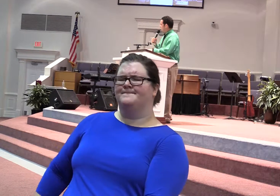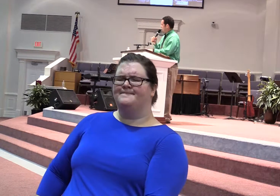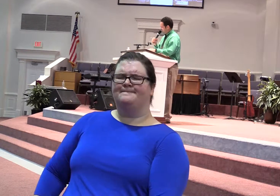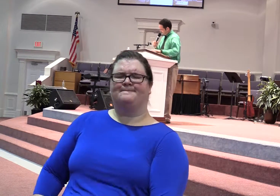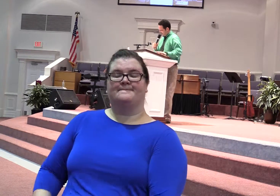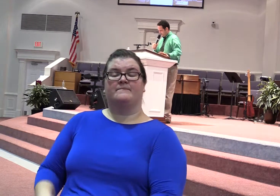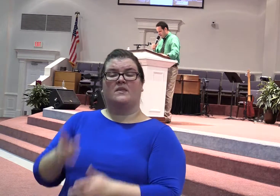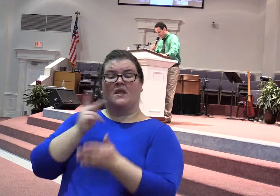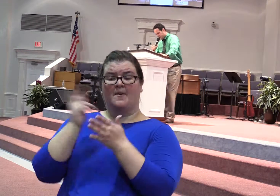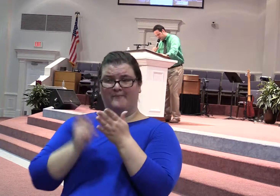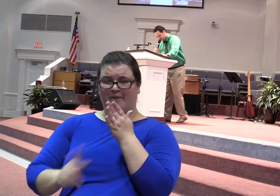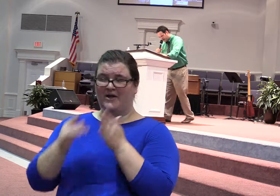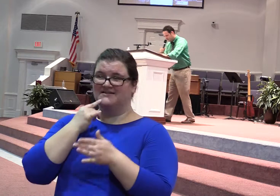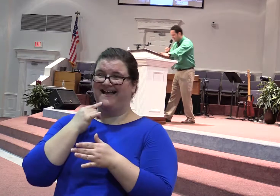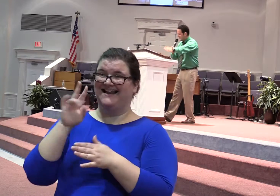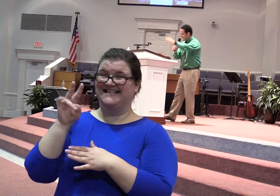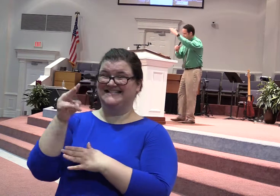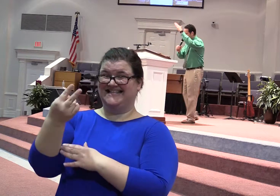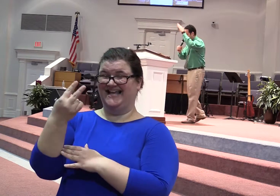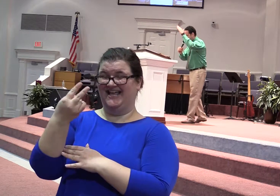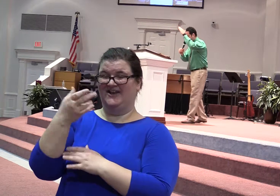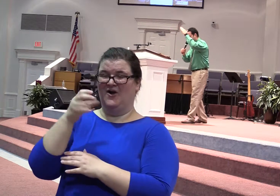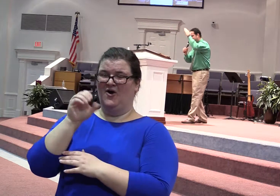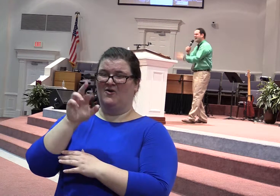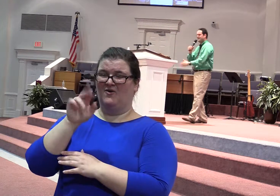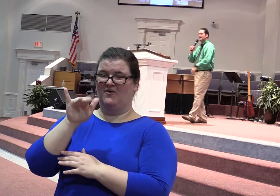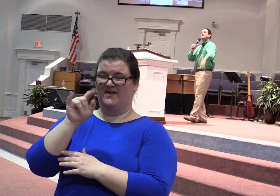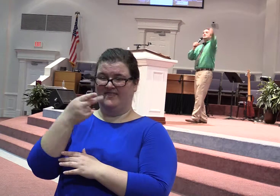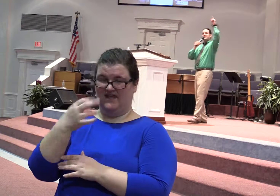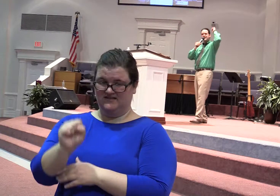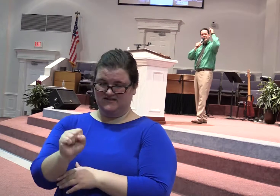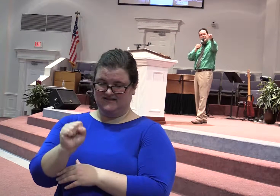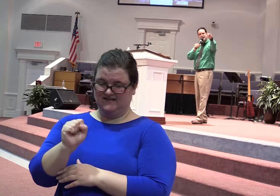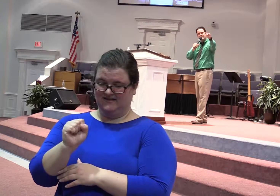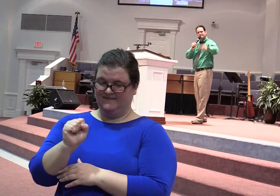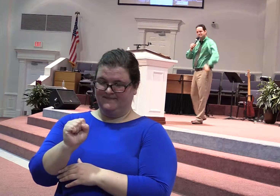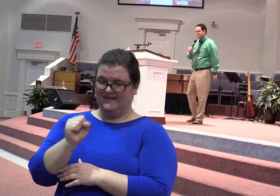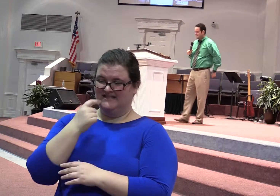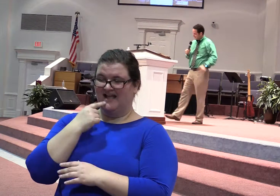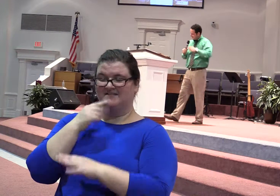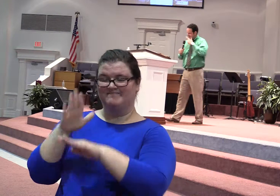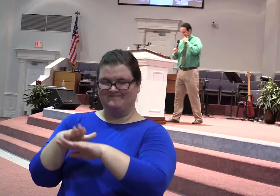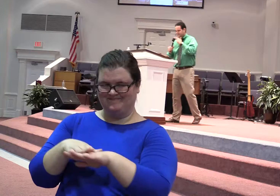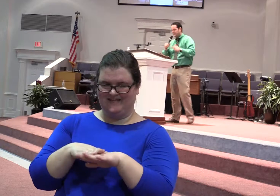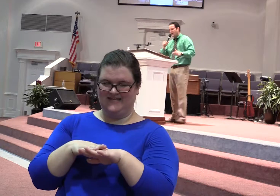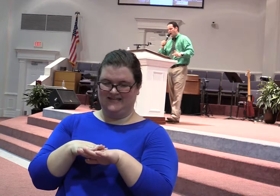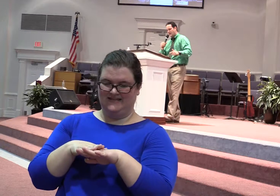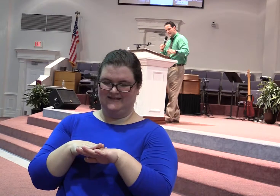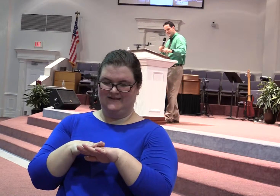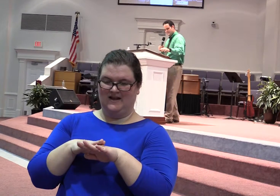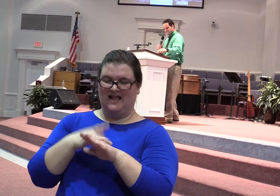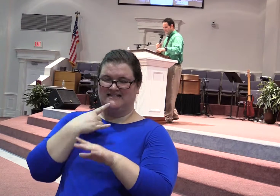That's it. Paul said it in 1 Corinthians 10 and 12. Let him that thinketh he standeth take heed lest he